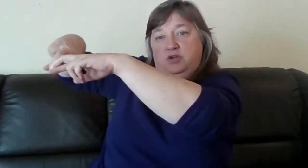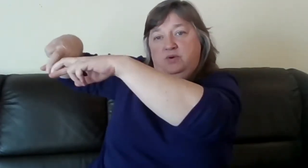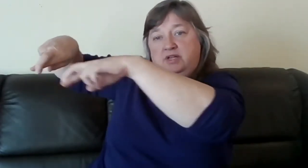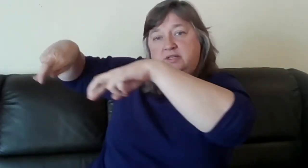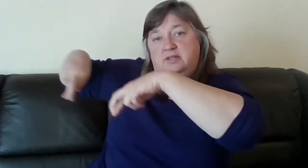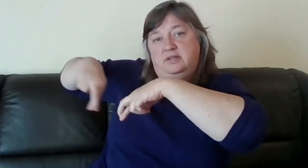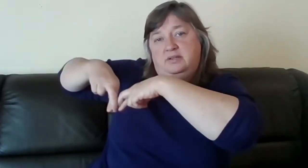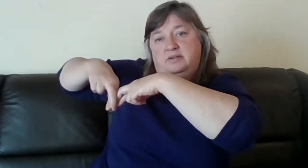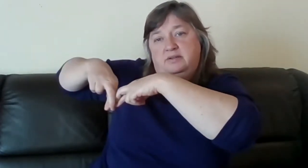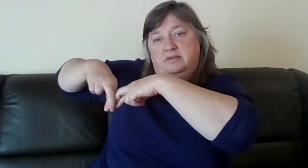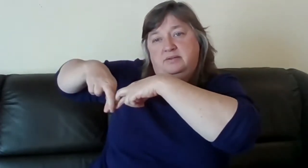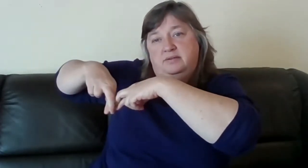donut.